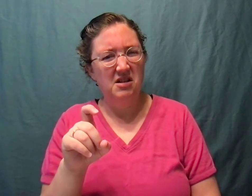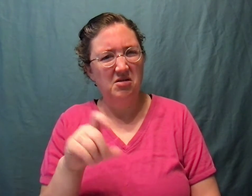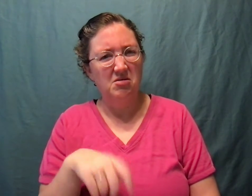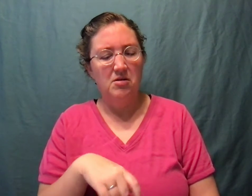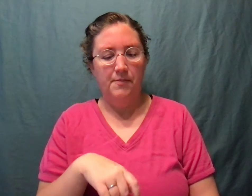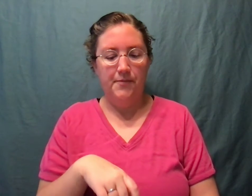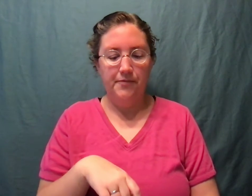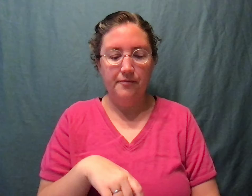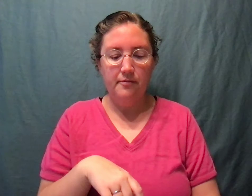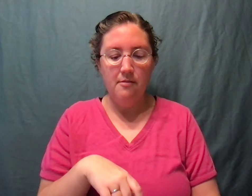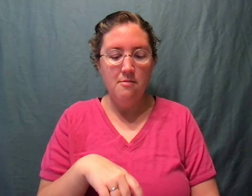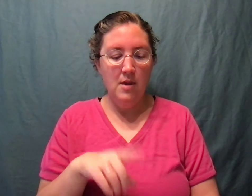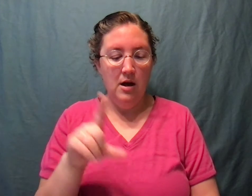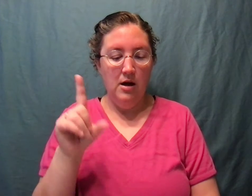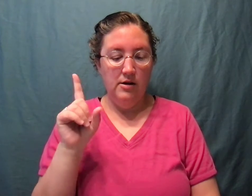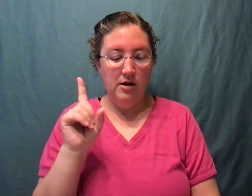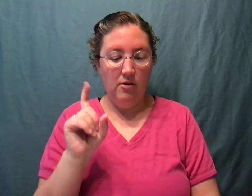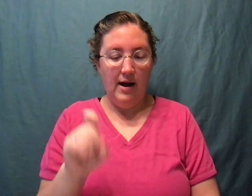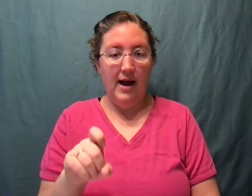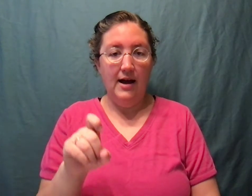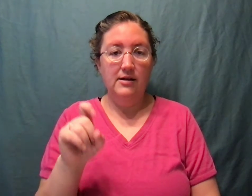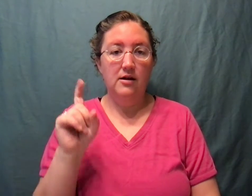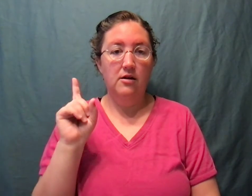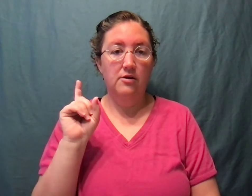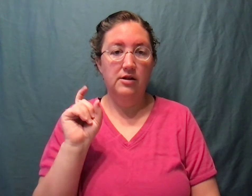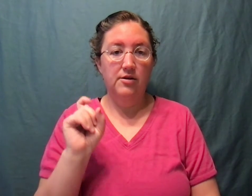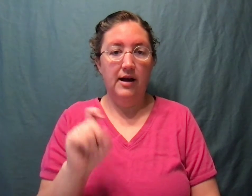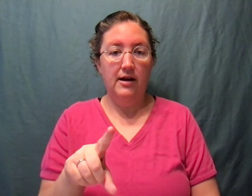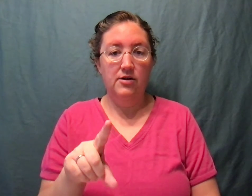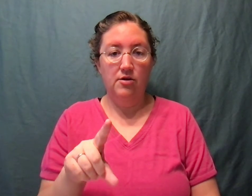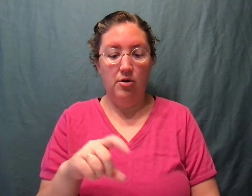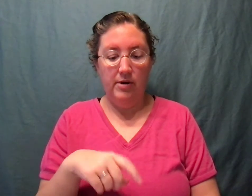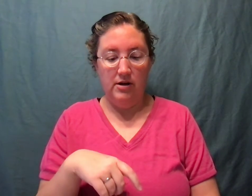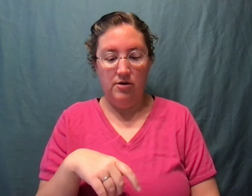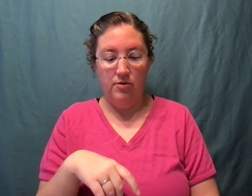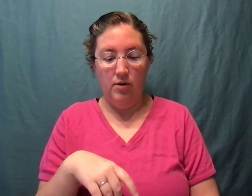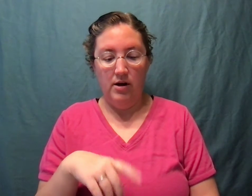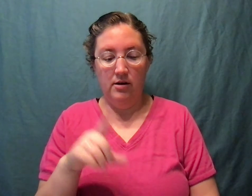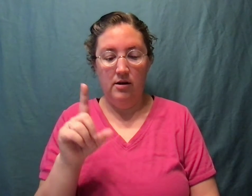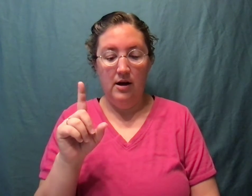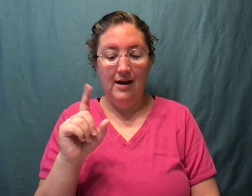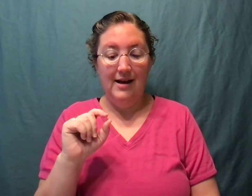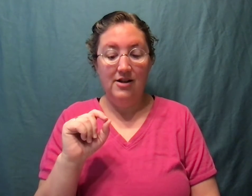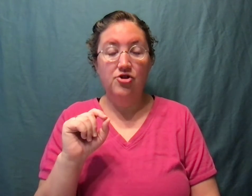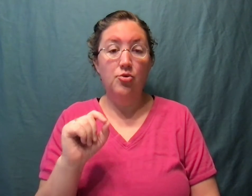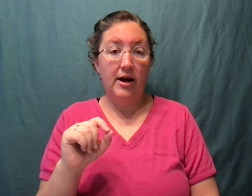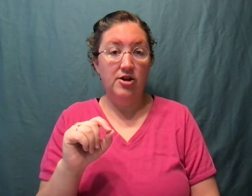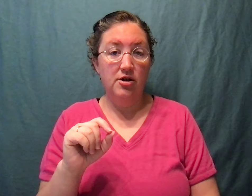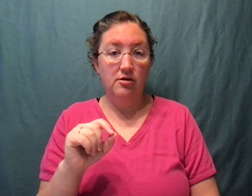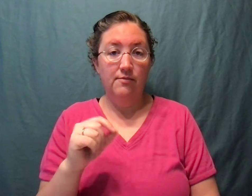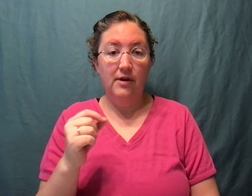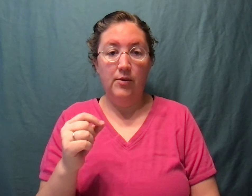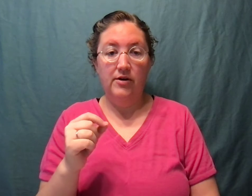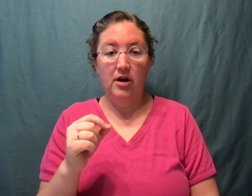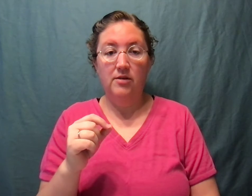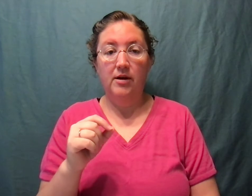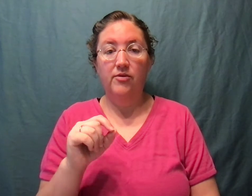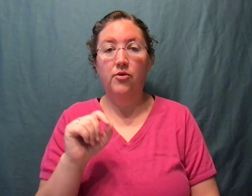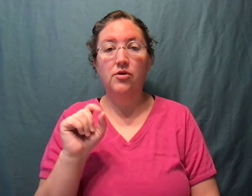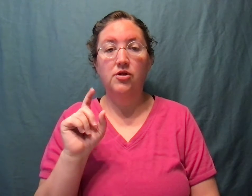true? So, ask, closing to an X or opening to the 1, is directional, like we talked about before, so